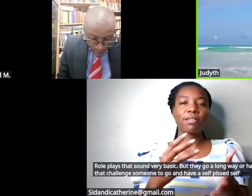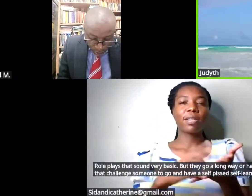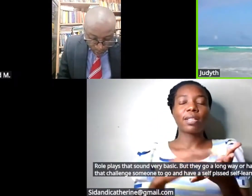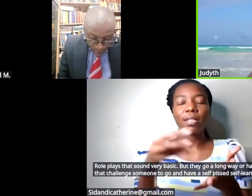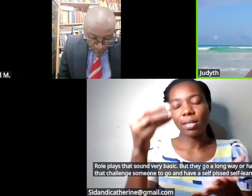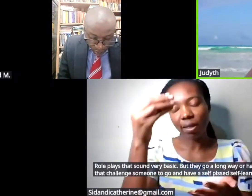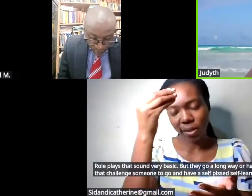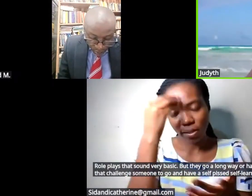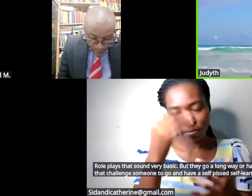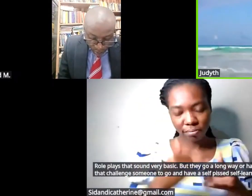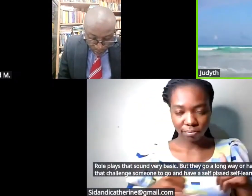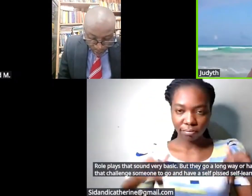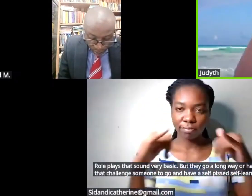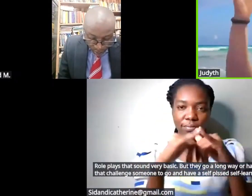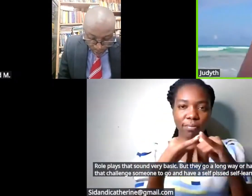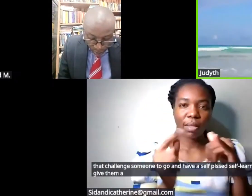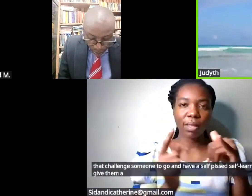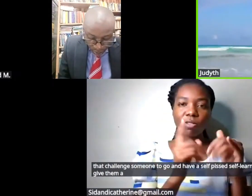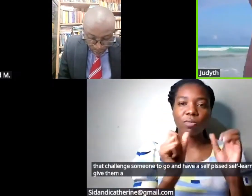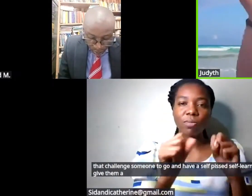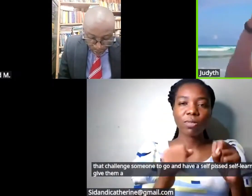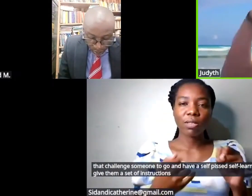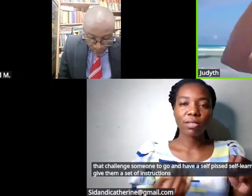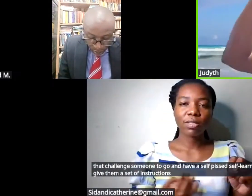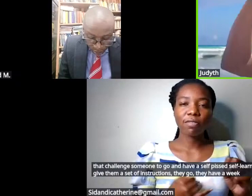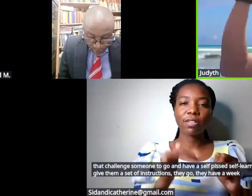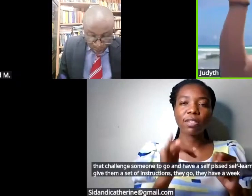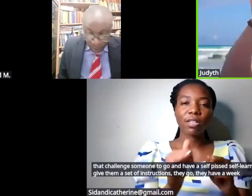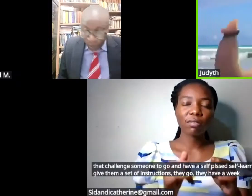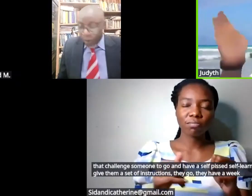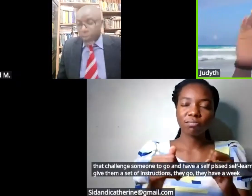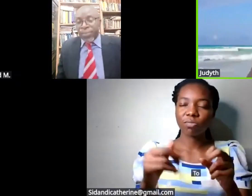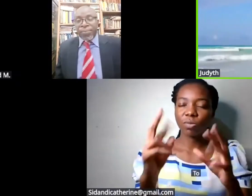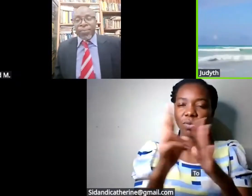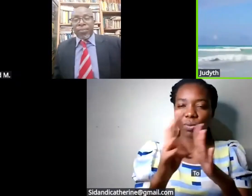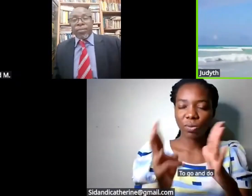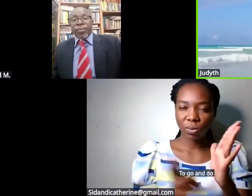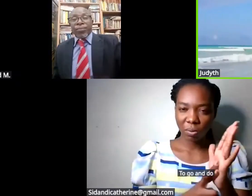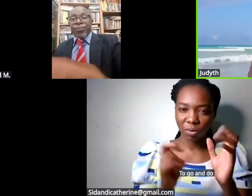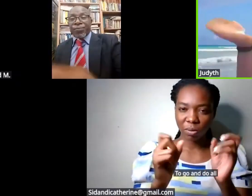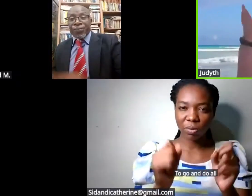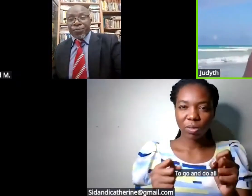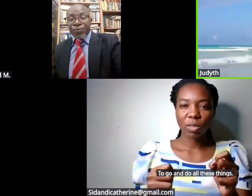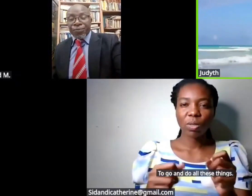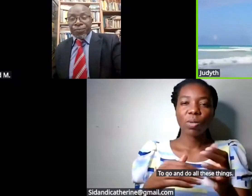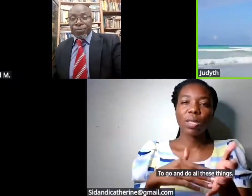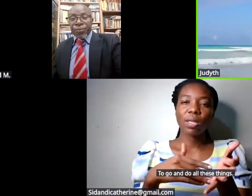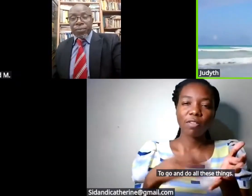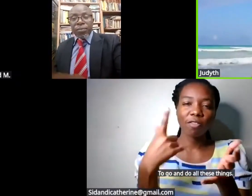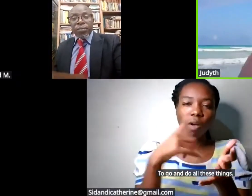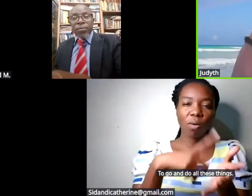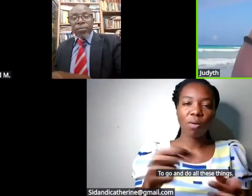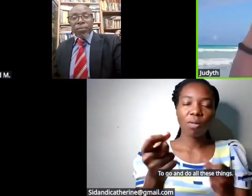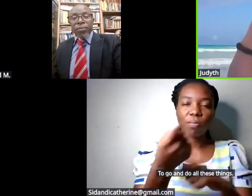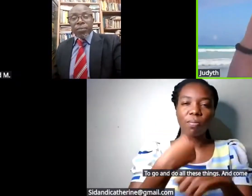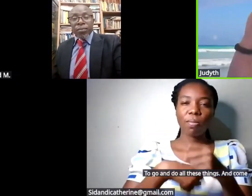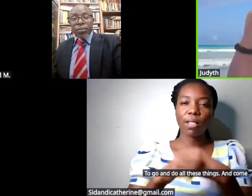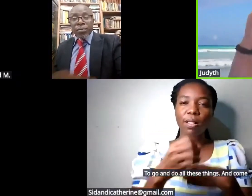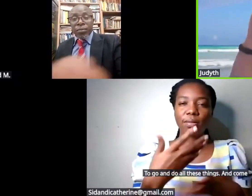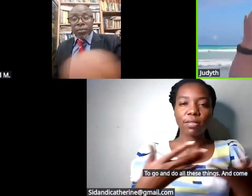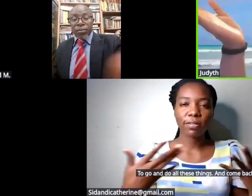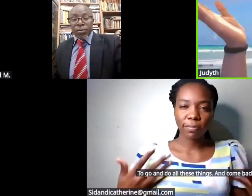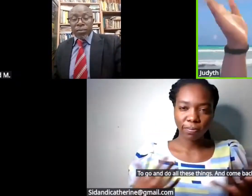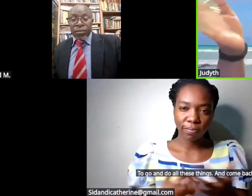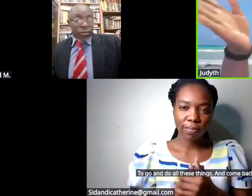event. So you give them a set of instructions, they have a week to go and do all these things. And come back and